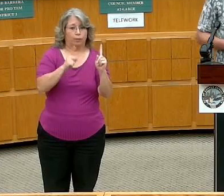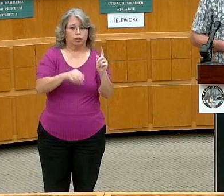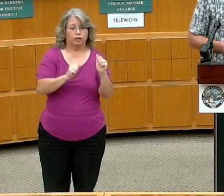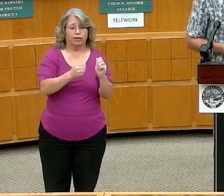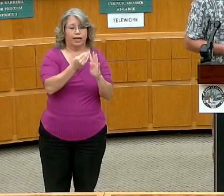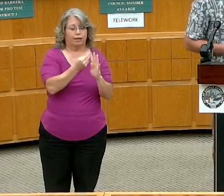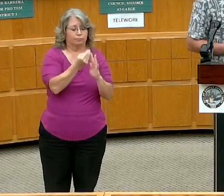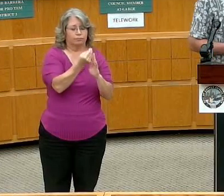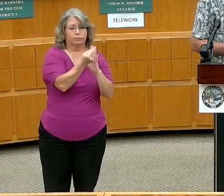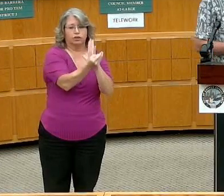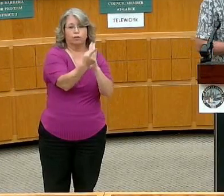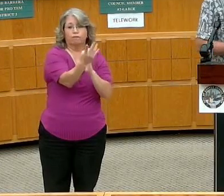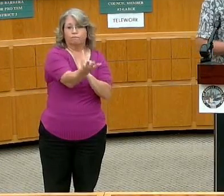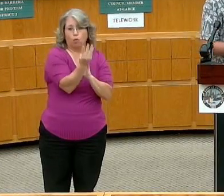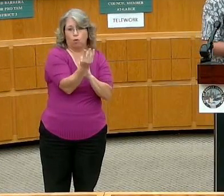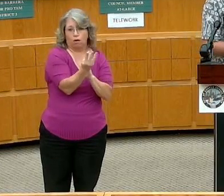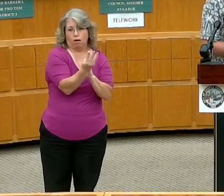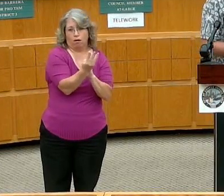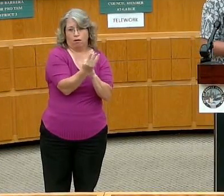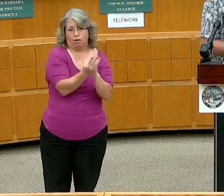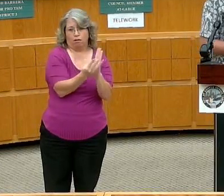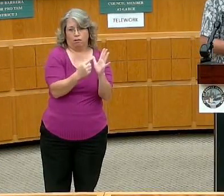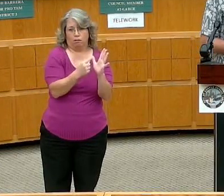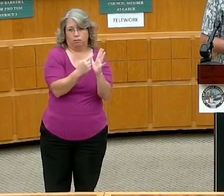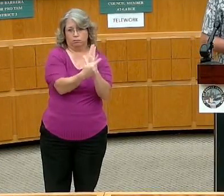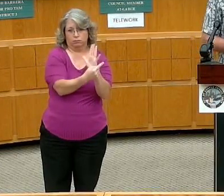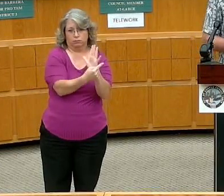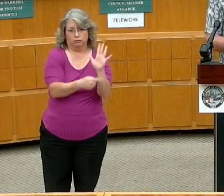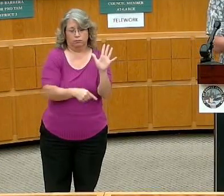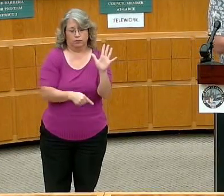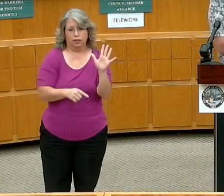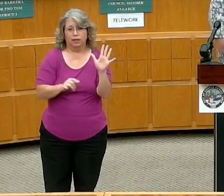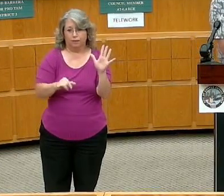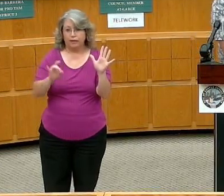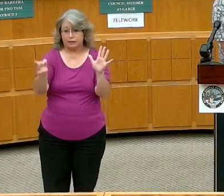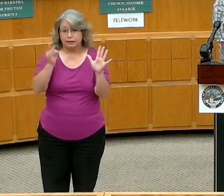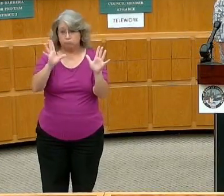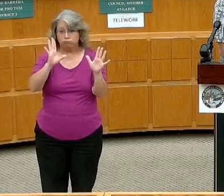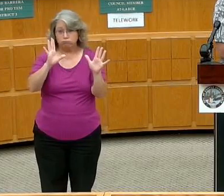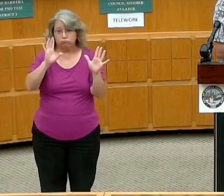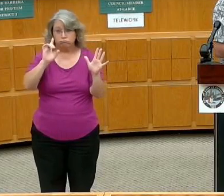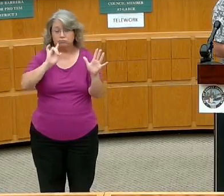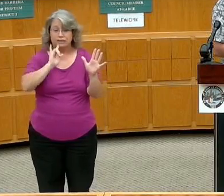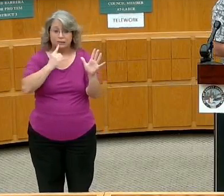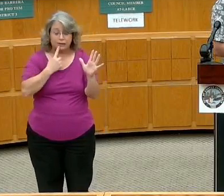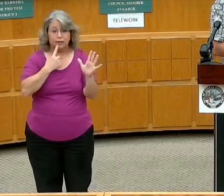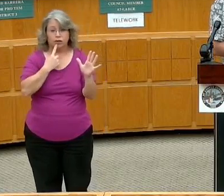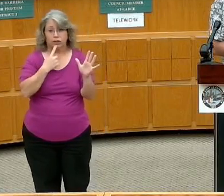pandemic scientists, I can tell you for sure. So this is a serious, serious thing.